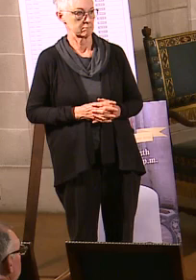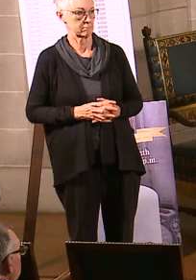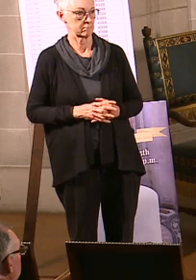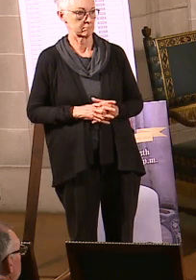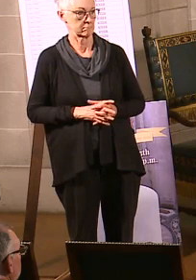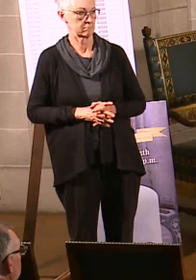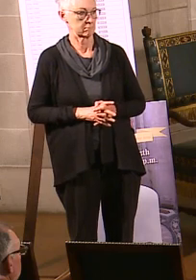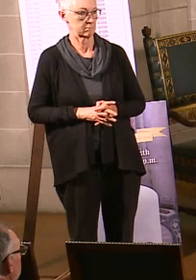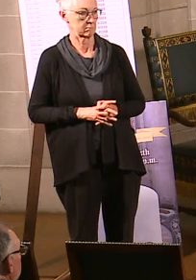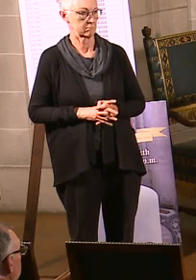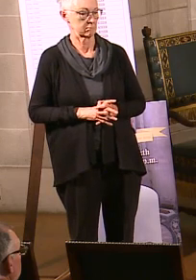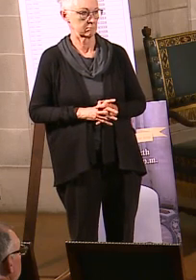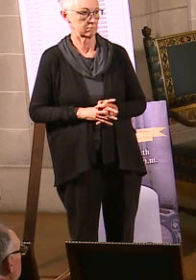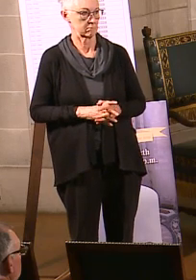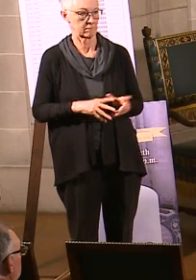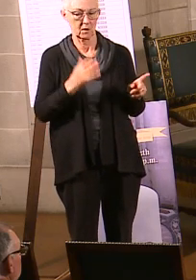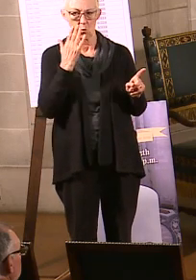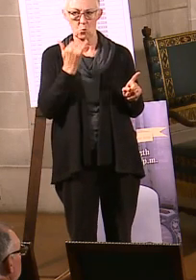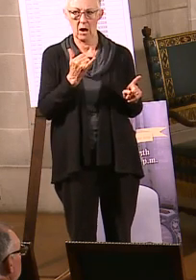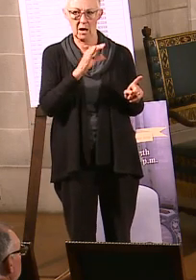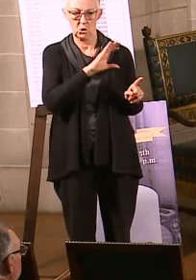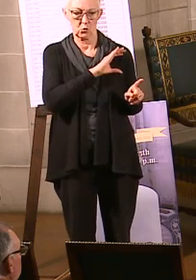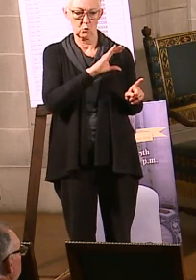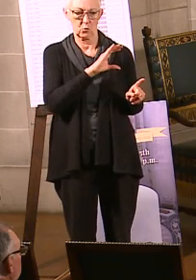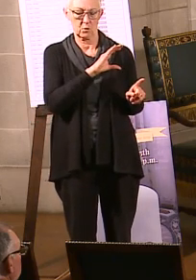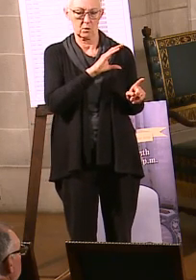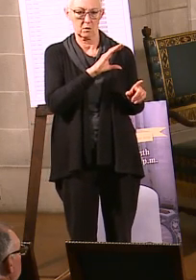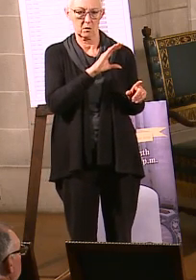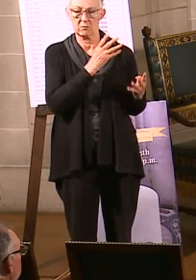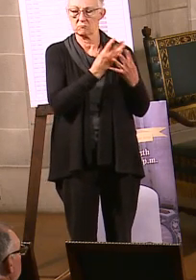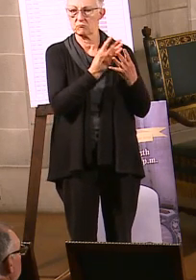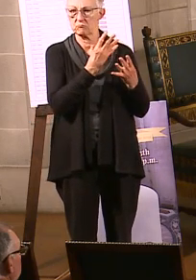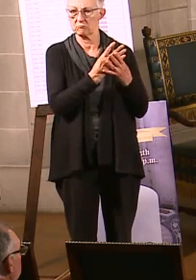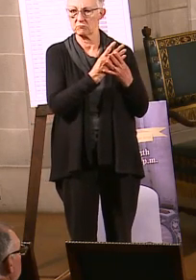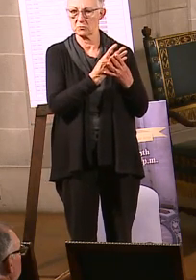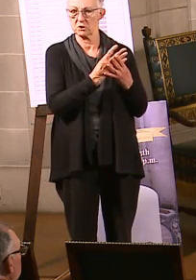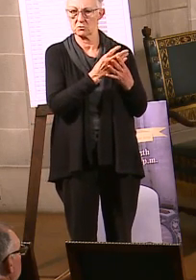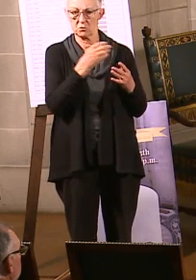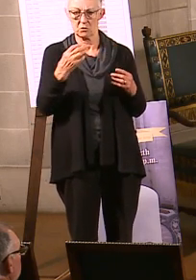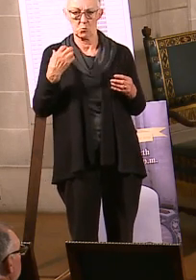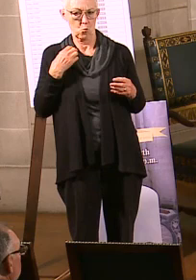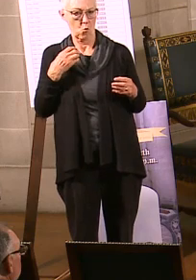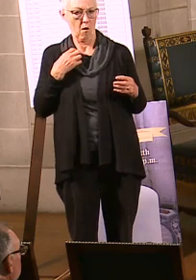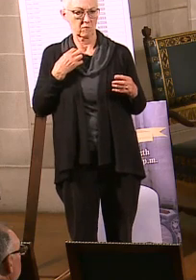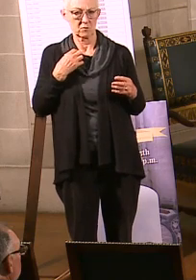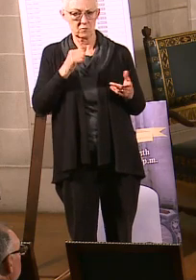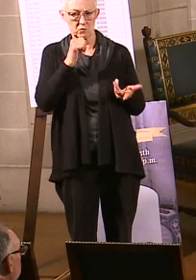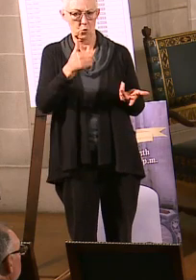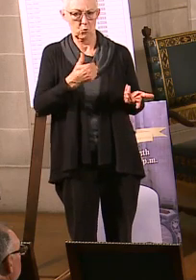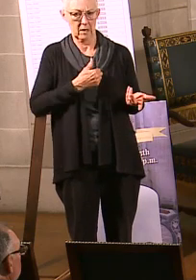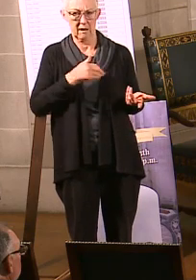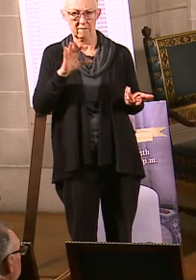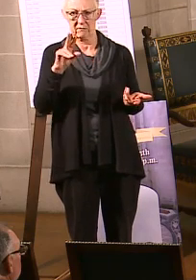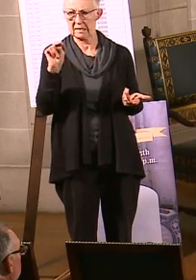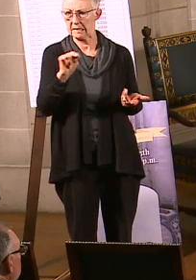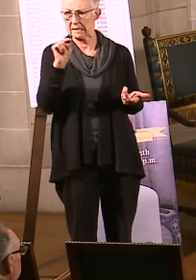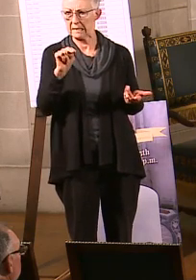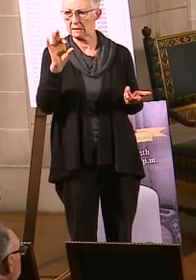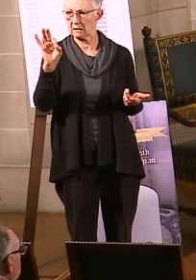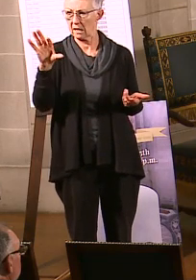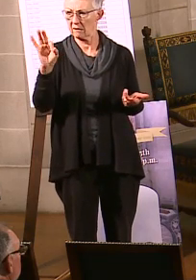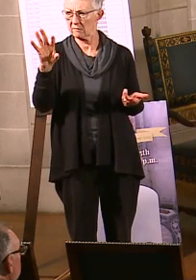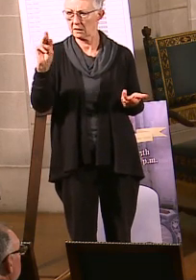wants to know why corrections officers don't have that 95 masks. So Paul wants to know why corrections officers do not have N95 masks.